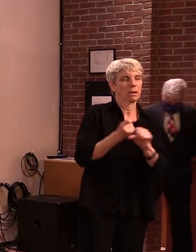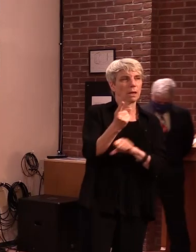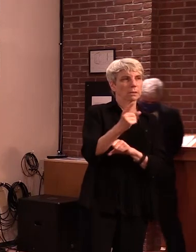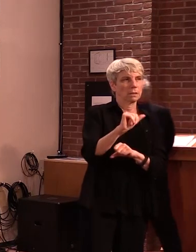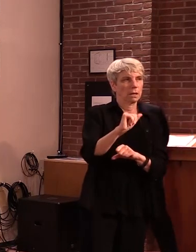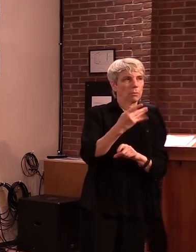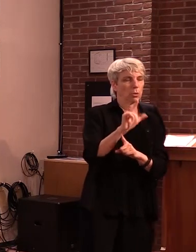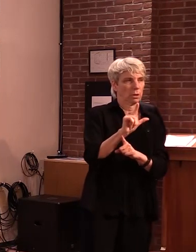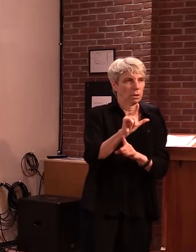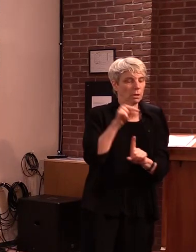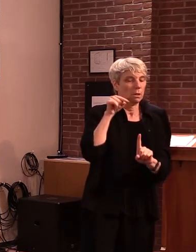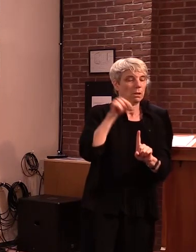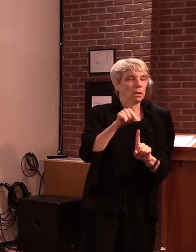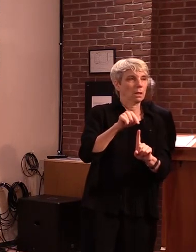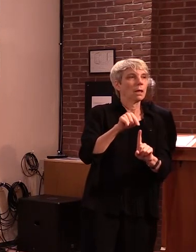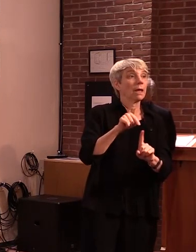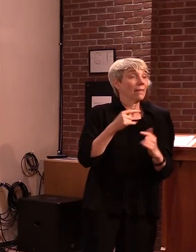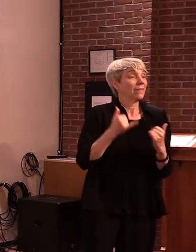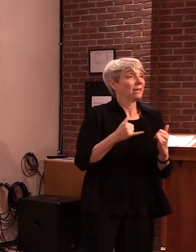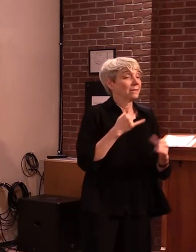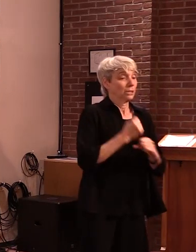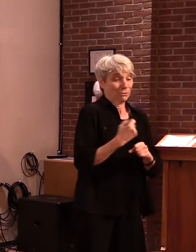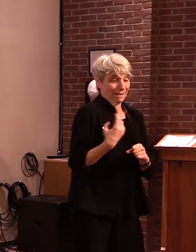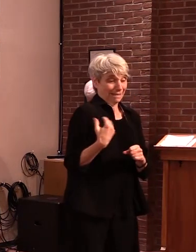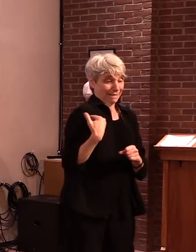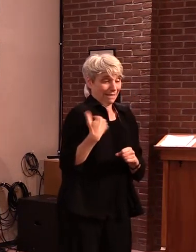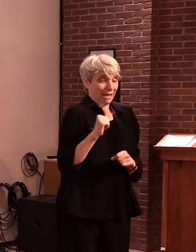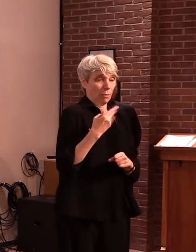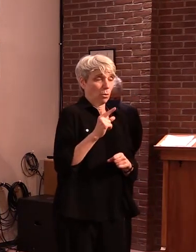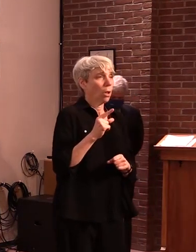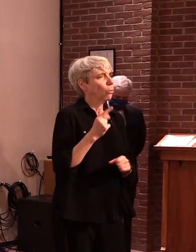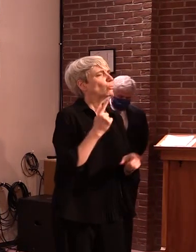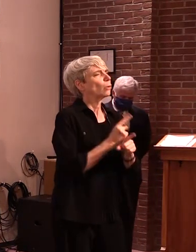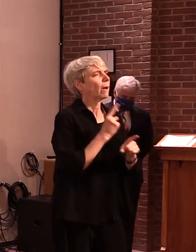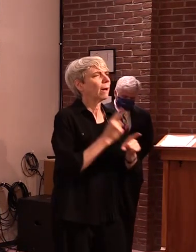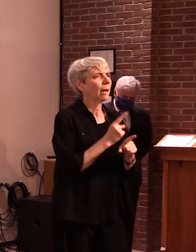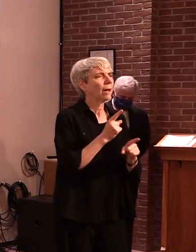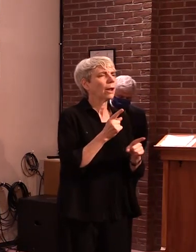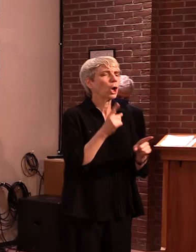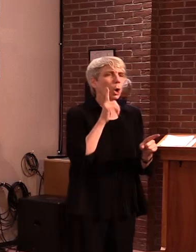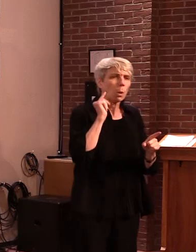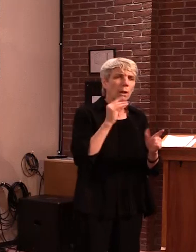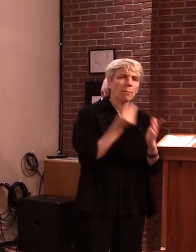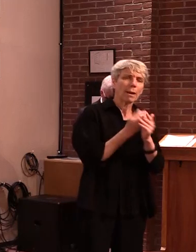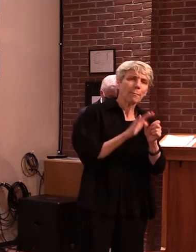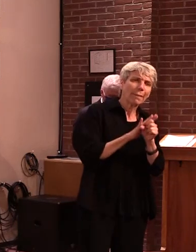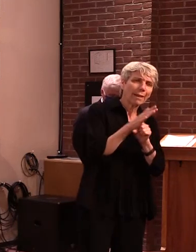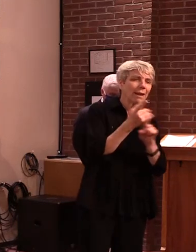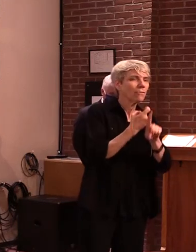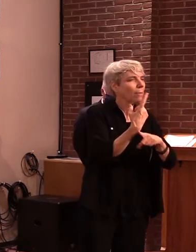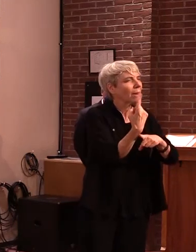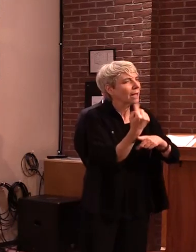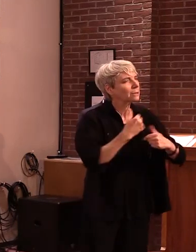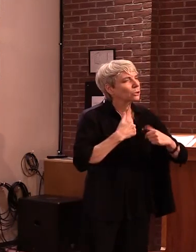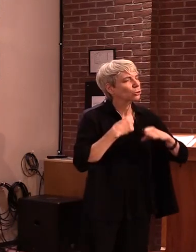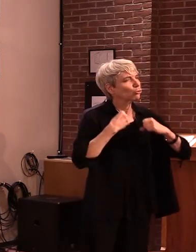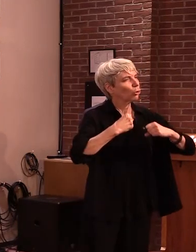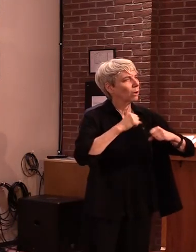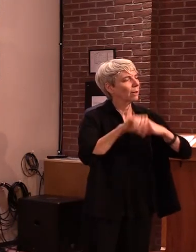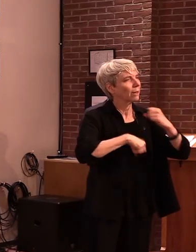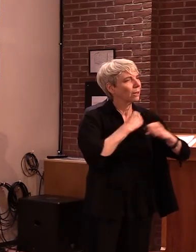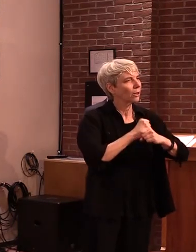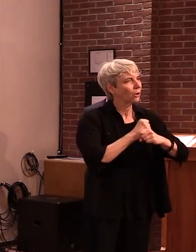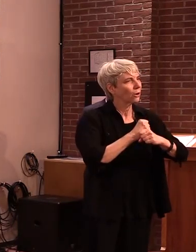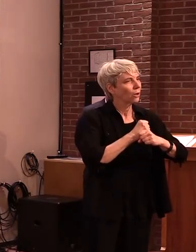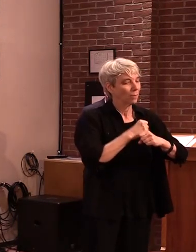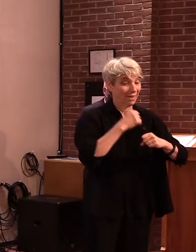are the revenues right where we're going to feel the the biggest hit because of the pandemic and the shutdown of